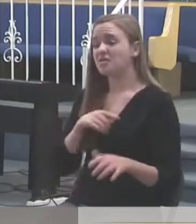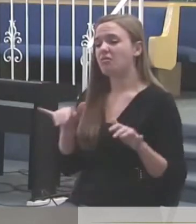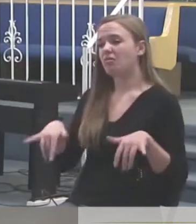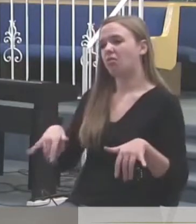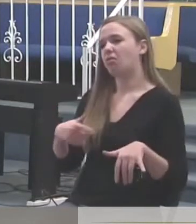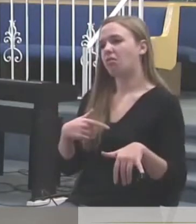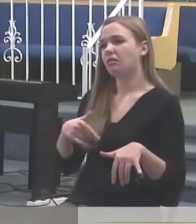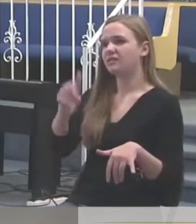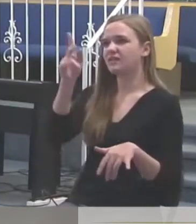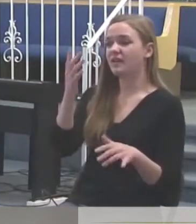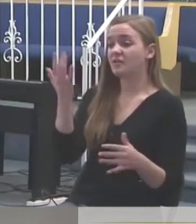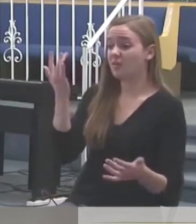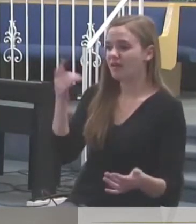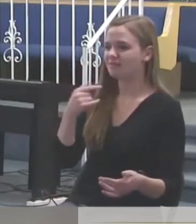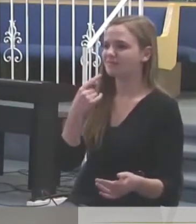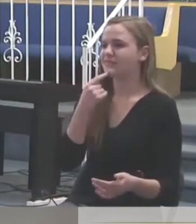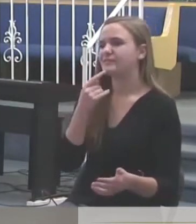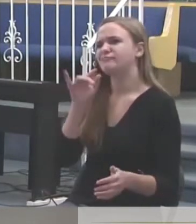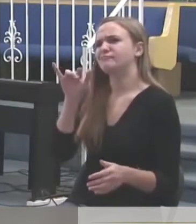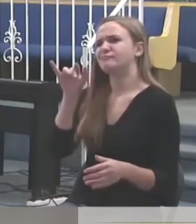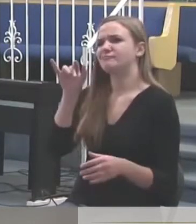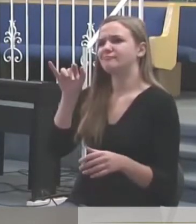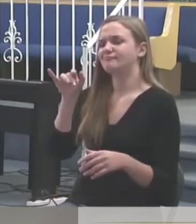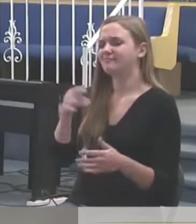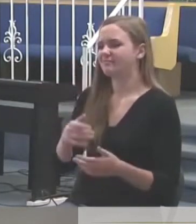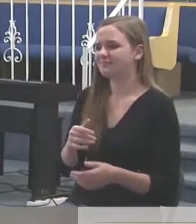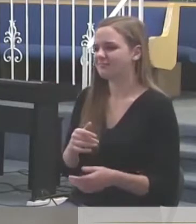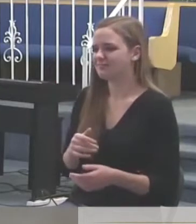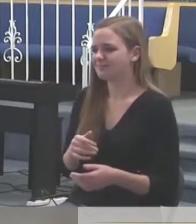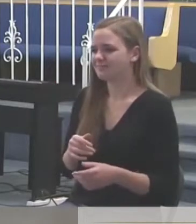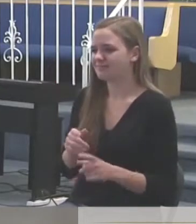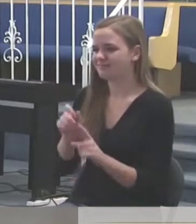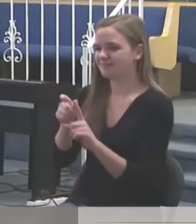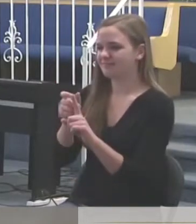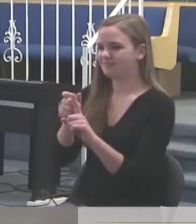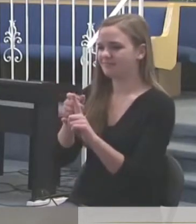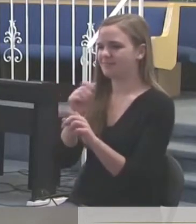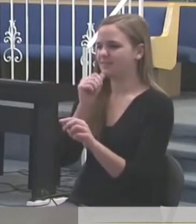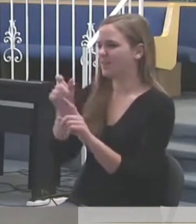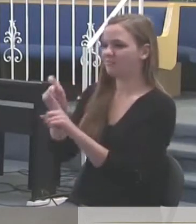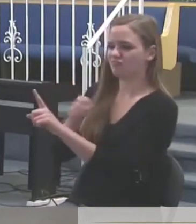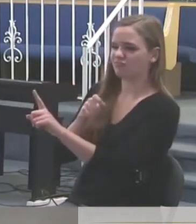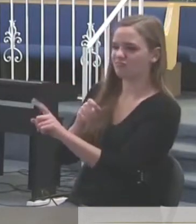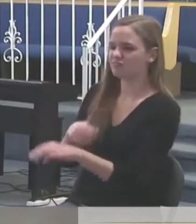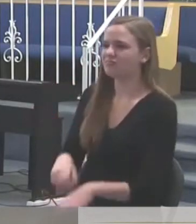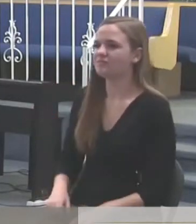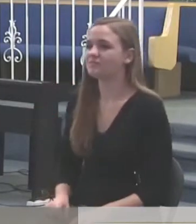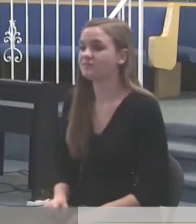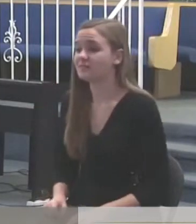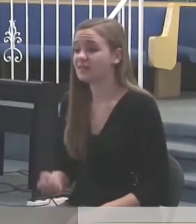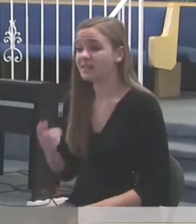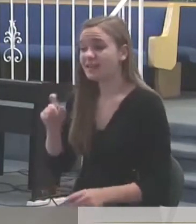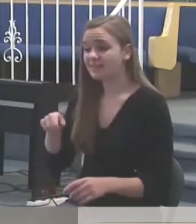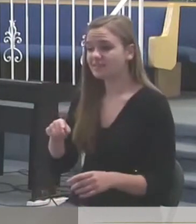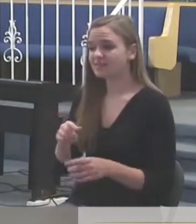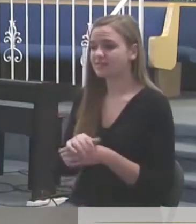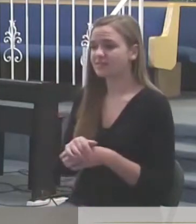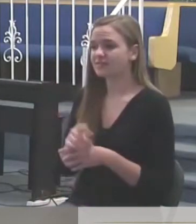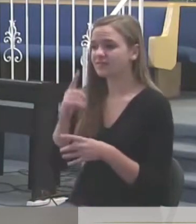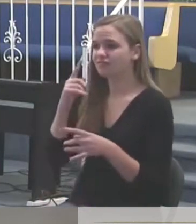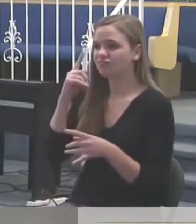didn't get them. Oh, if you got faith that God's going to handle his business, have faith he's going to handle it. Go on about